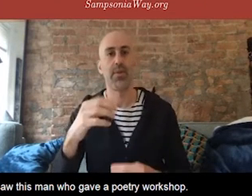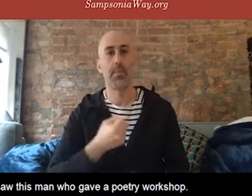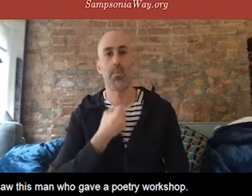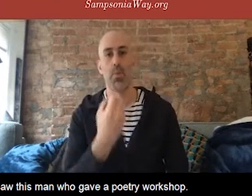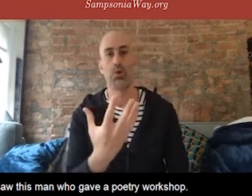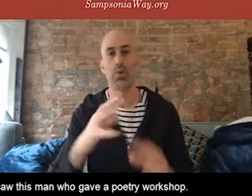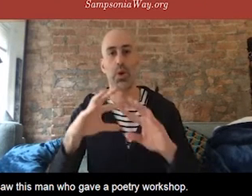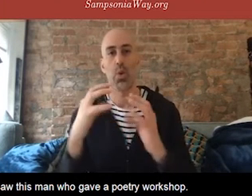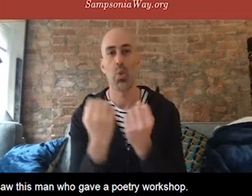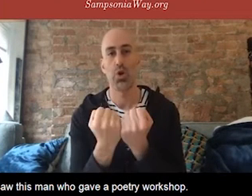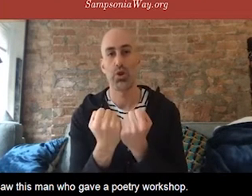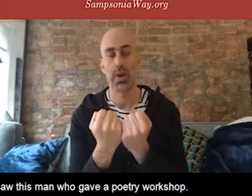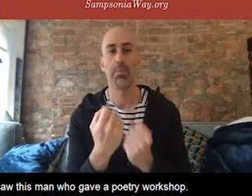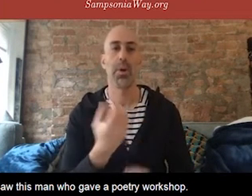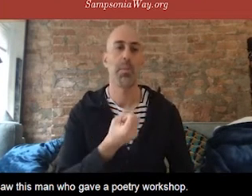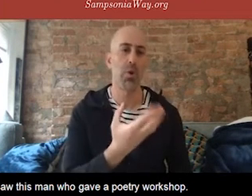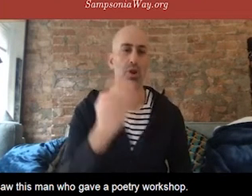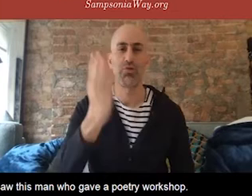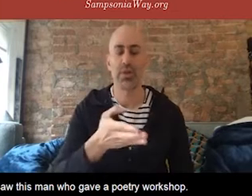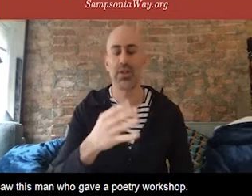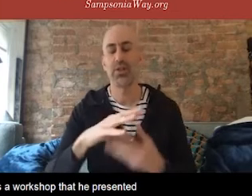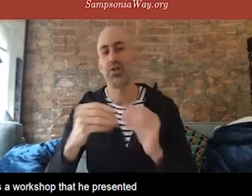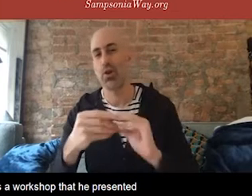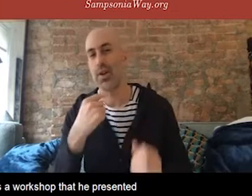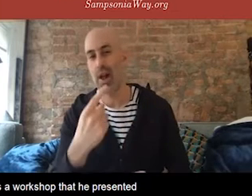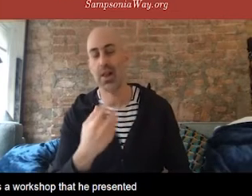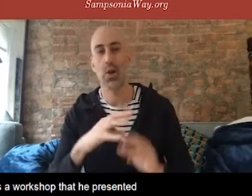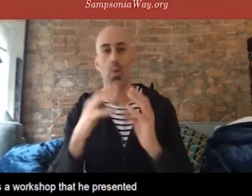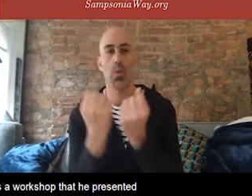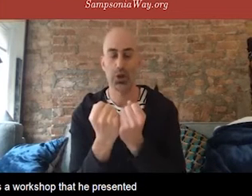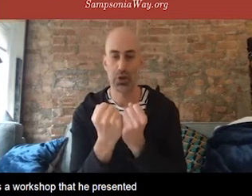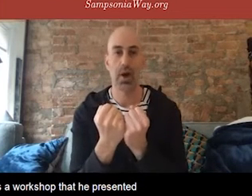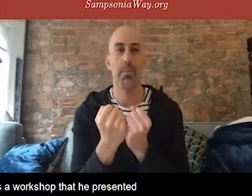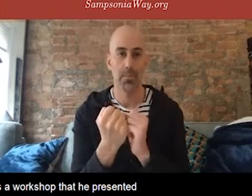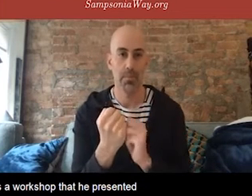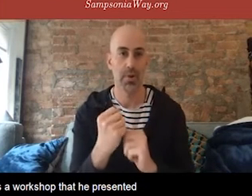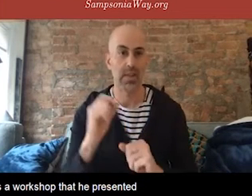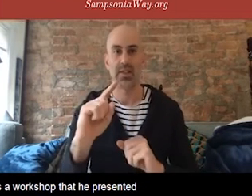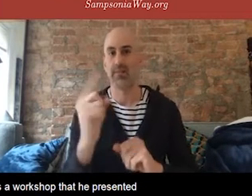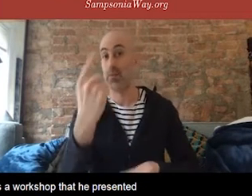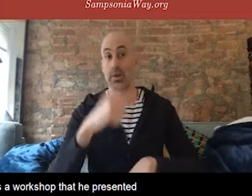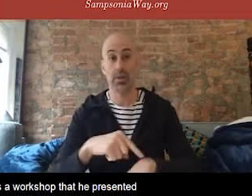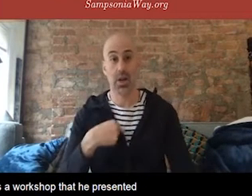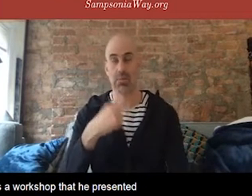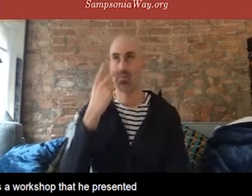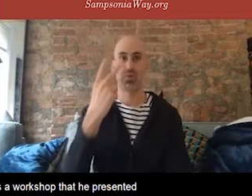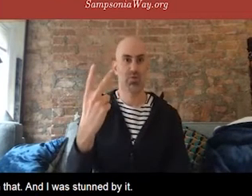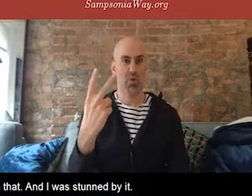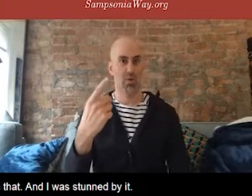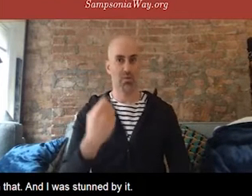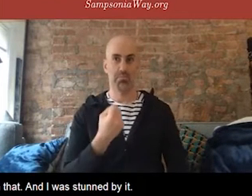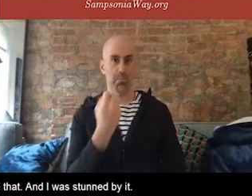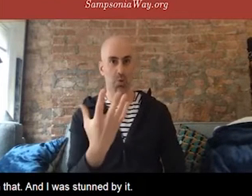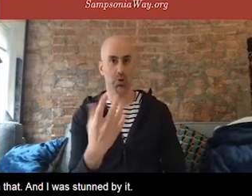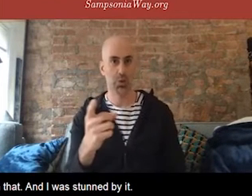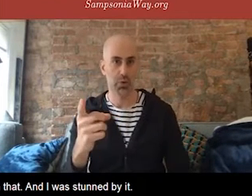saw this man who gave a poetry workshop. It was poetry and storytelling as a workshop that he presented. That was